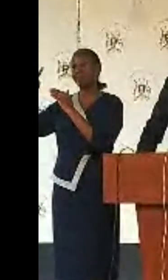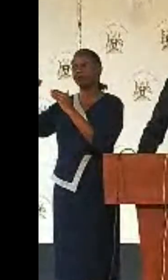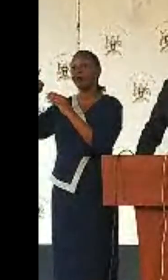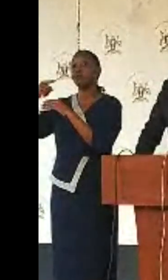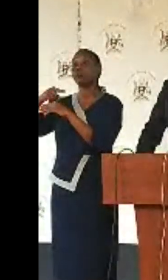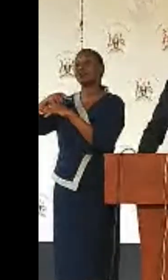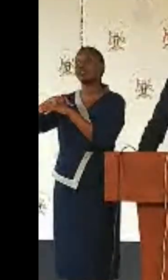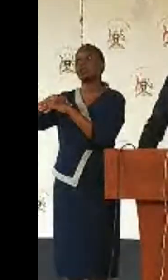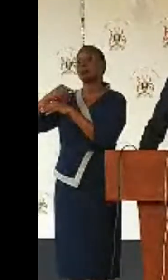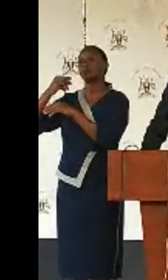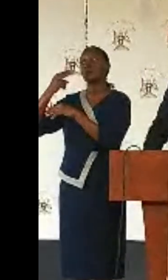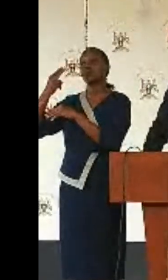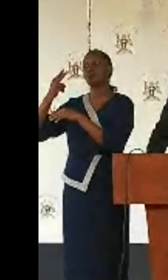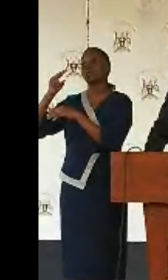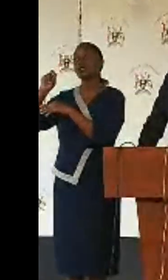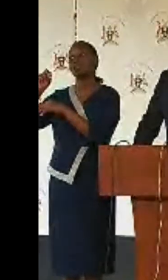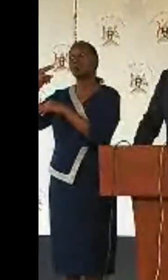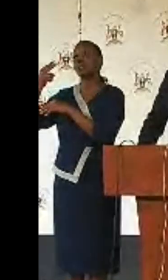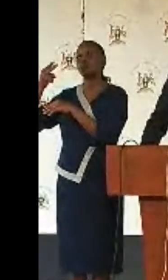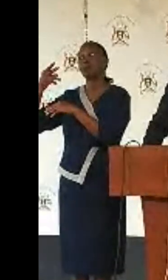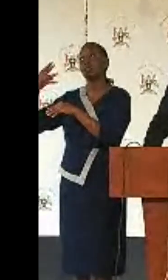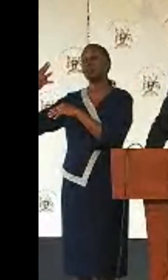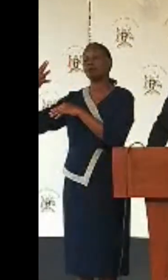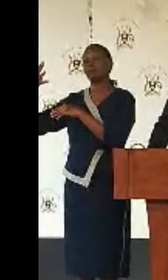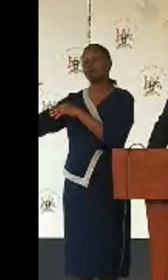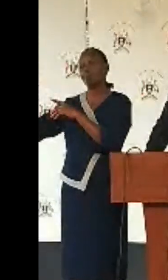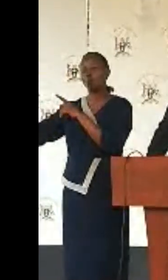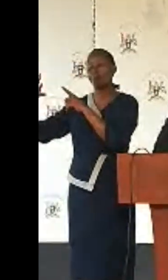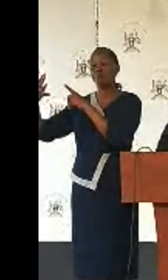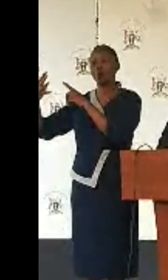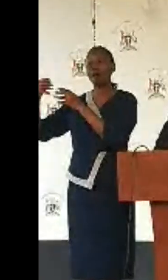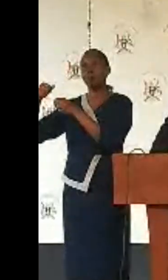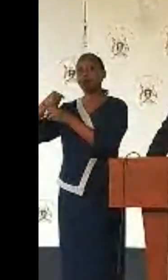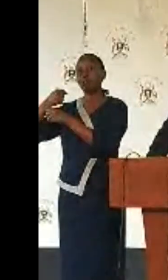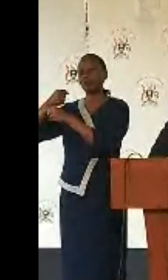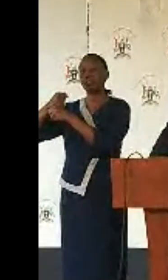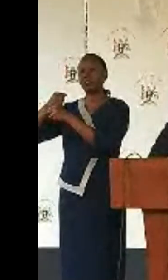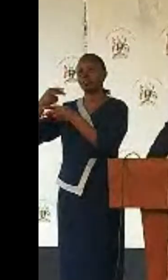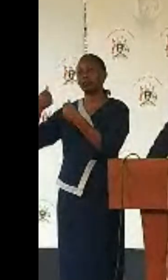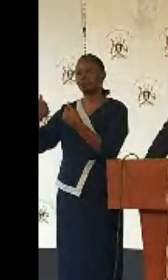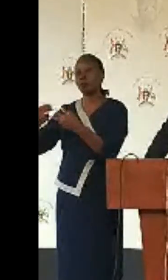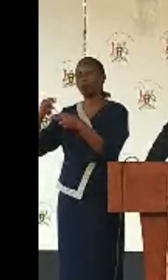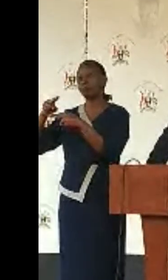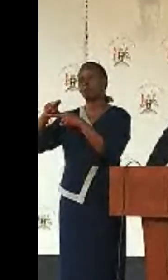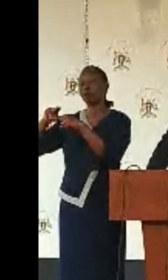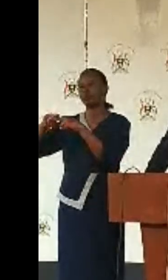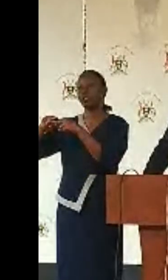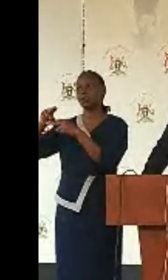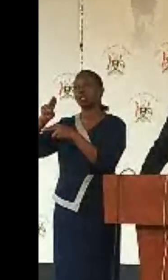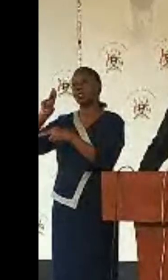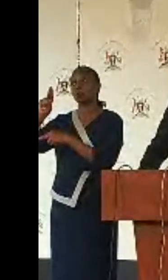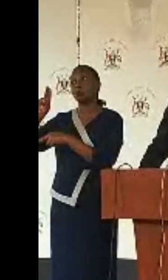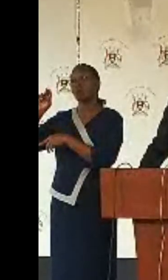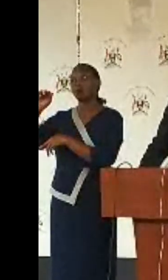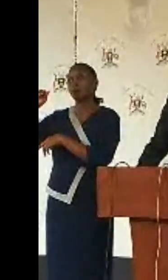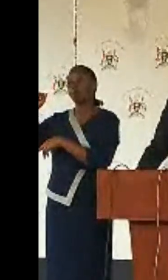the first cohort in 2024. This year, they are now sitting the